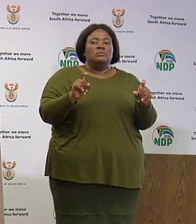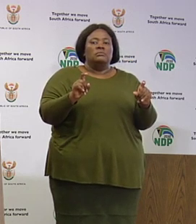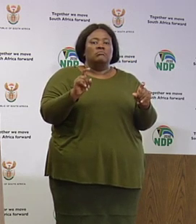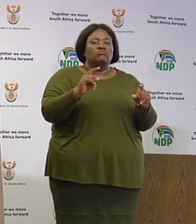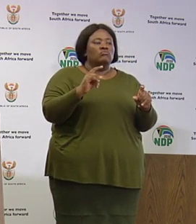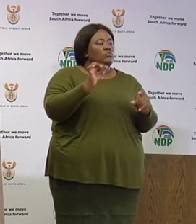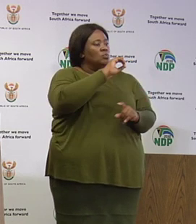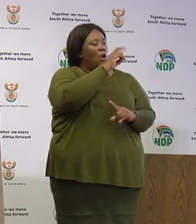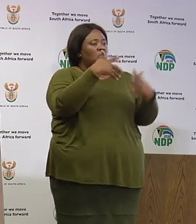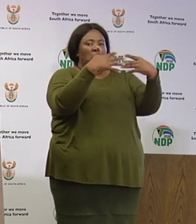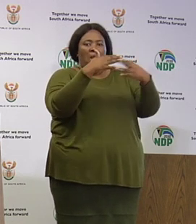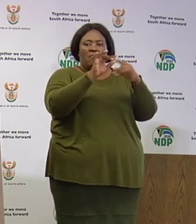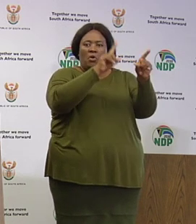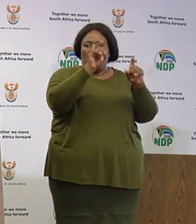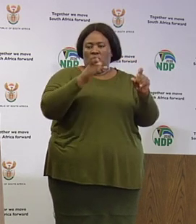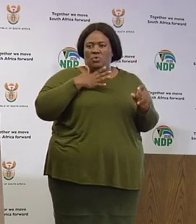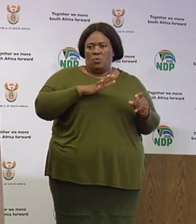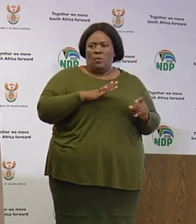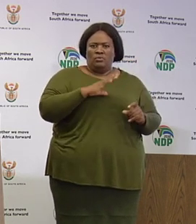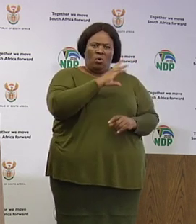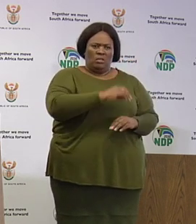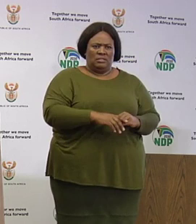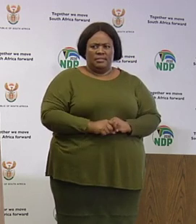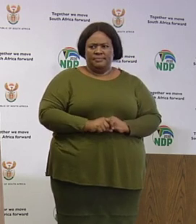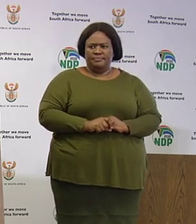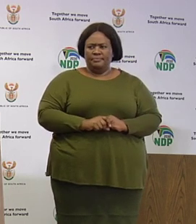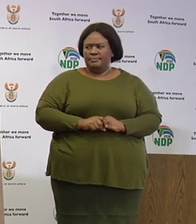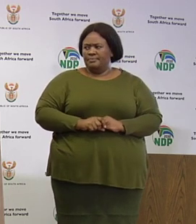whatever questions you would like to ask from my colleagues.